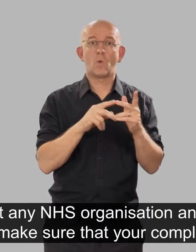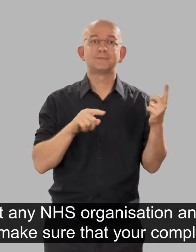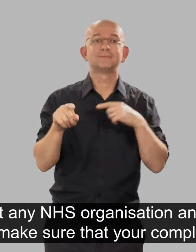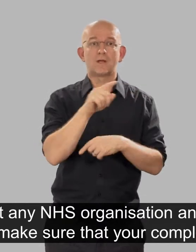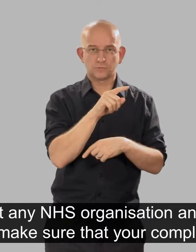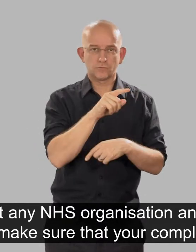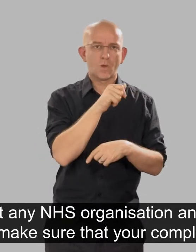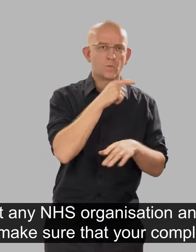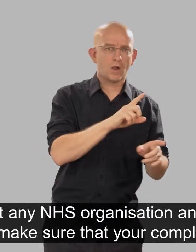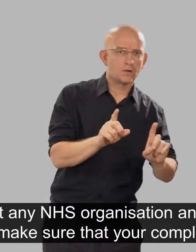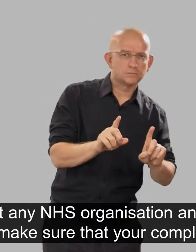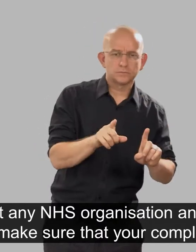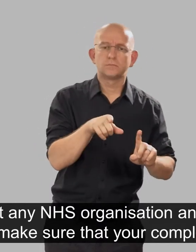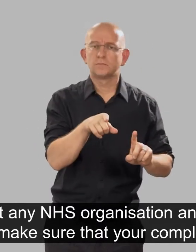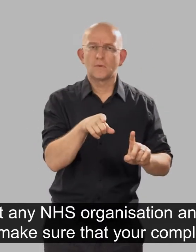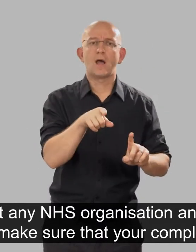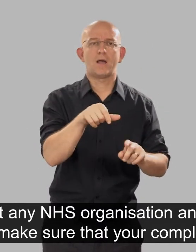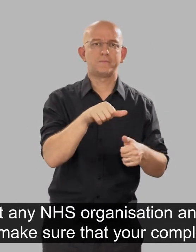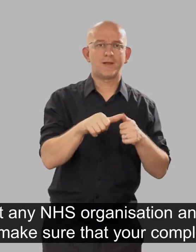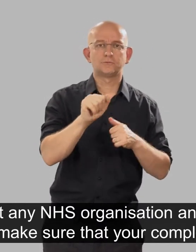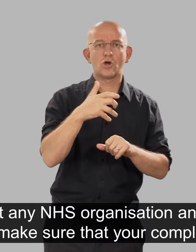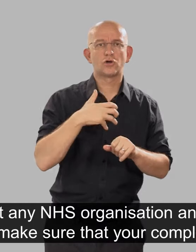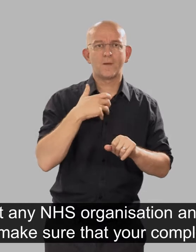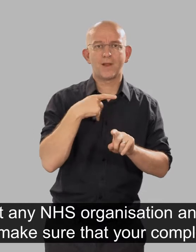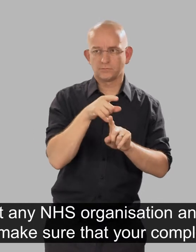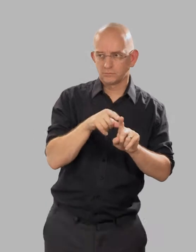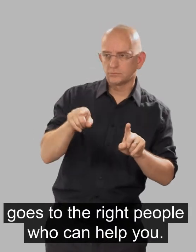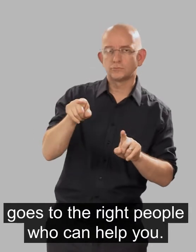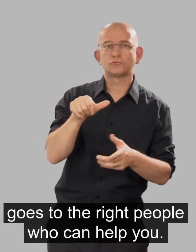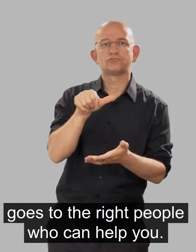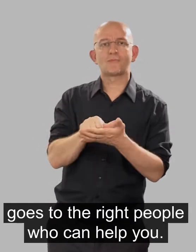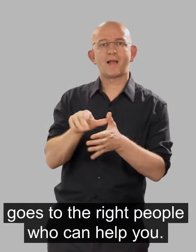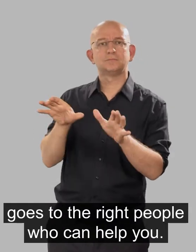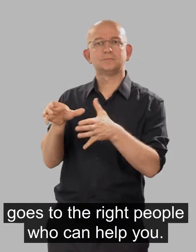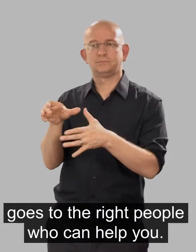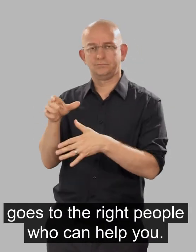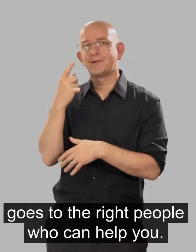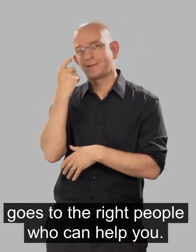organisation and they will make sure that your complaint goes to the right people who can help you.